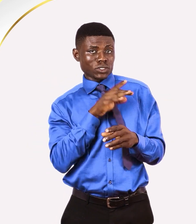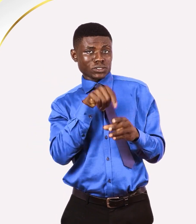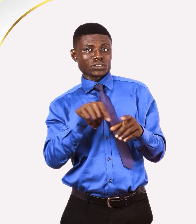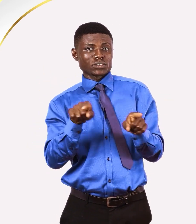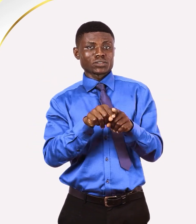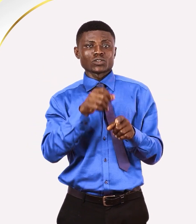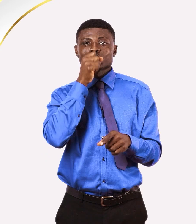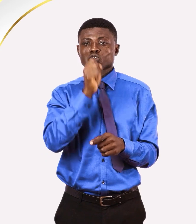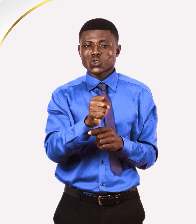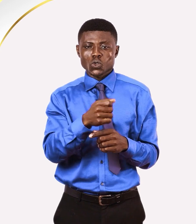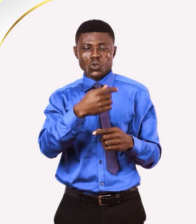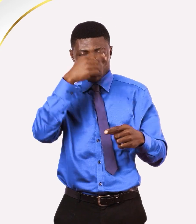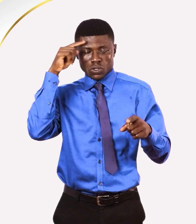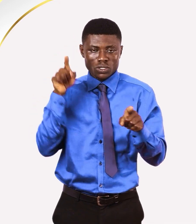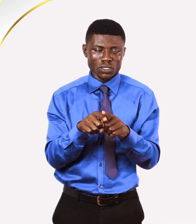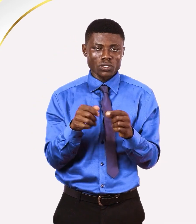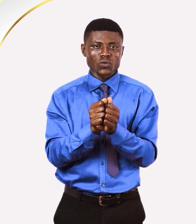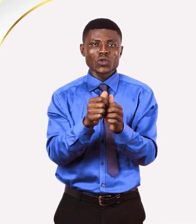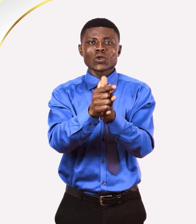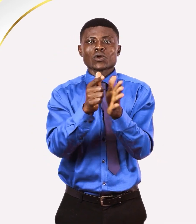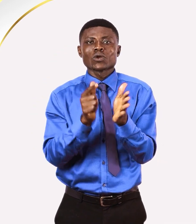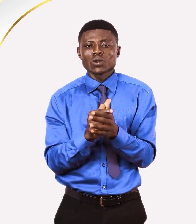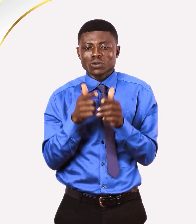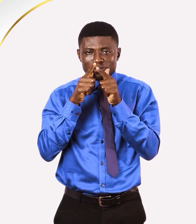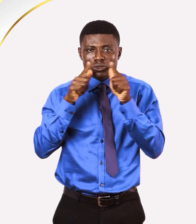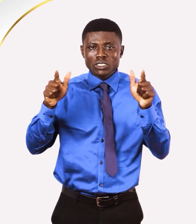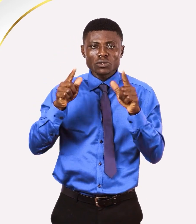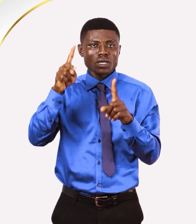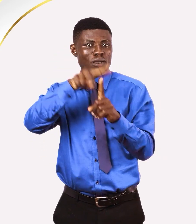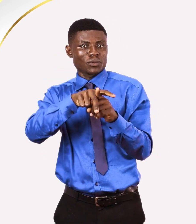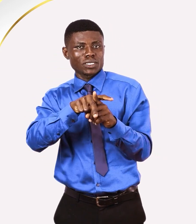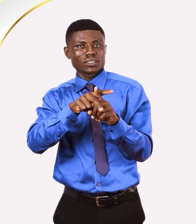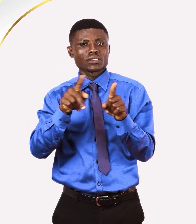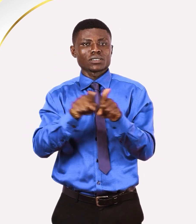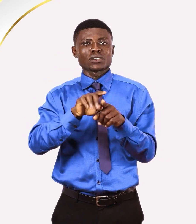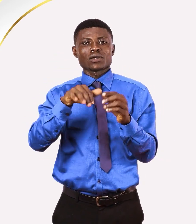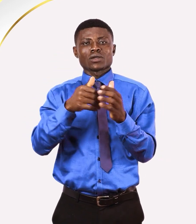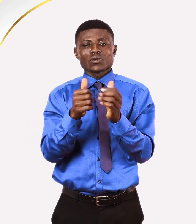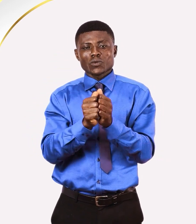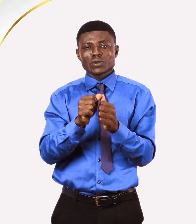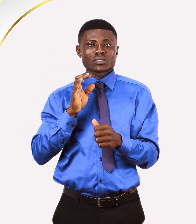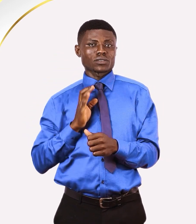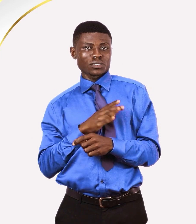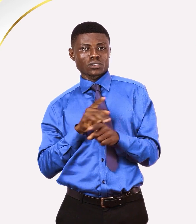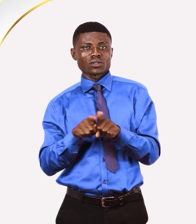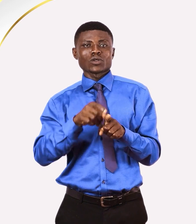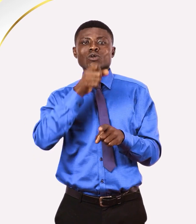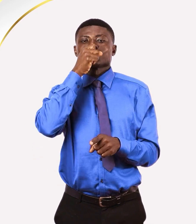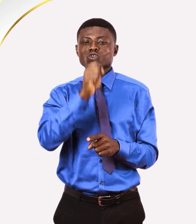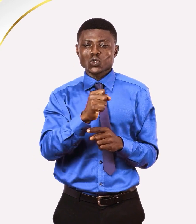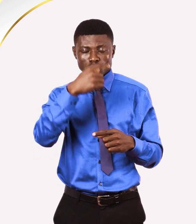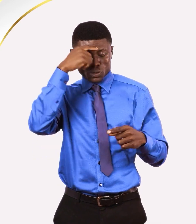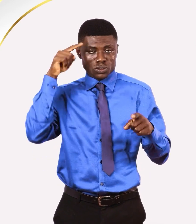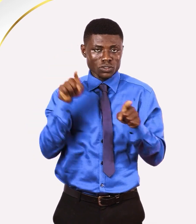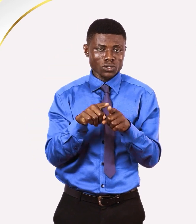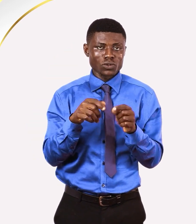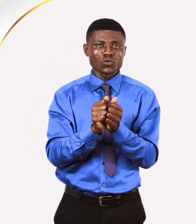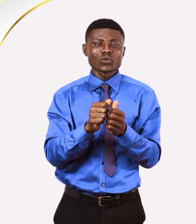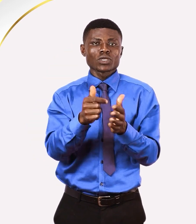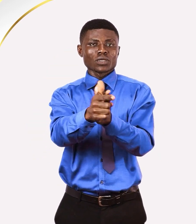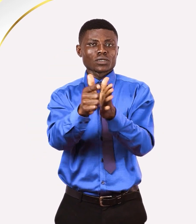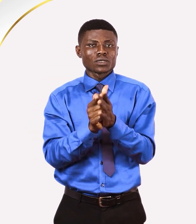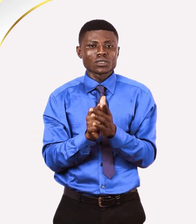Commission, ensuring compliance with laws of general application to the Commission, ensuring compliance